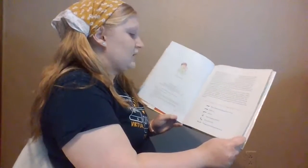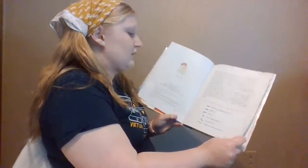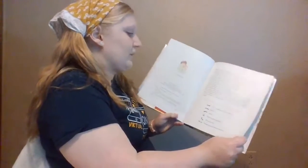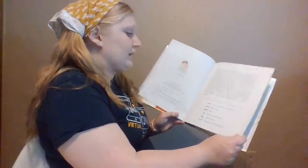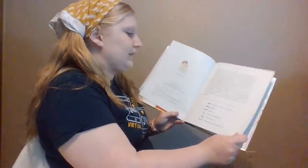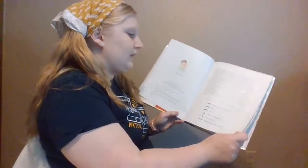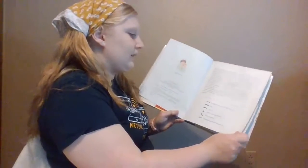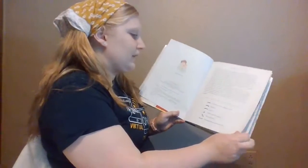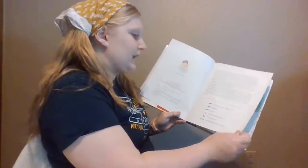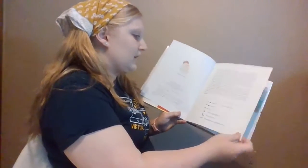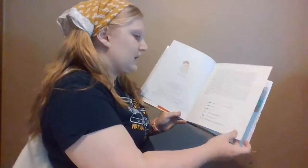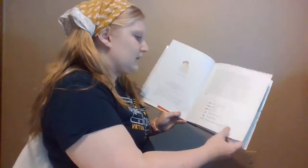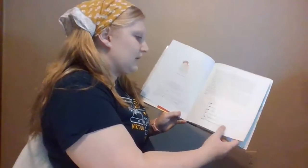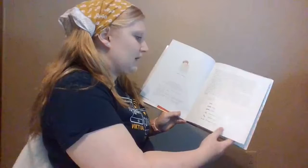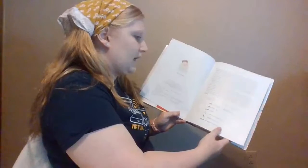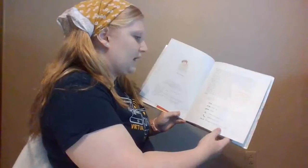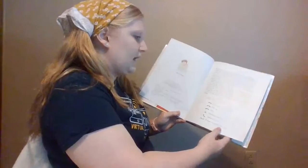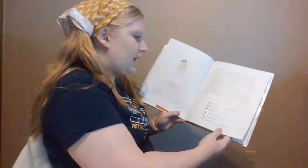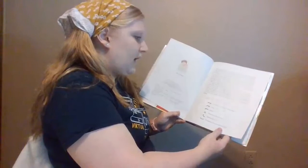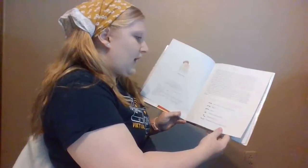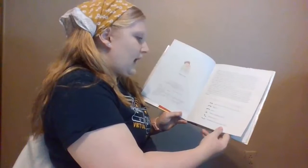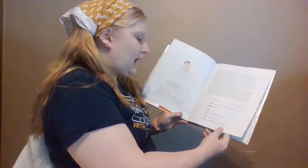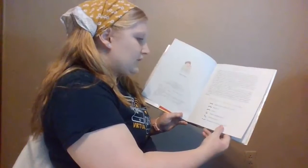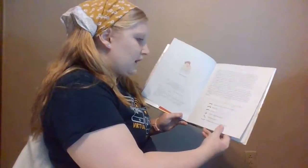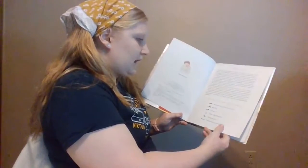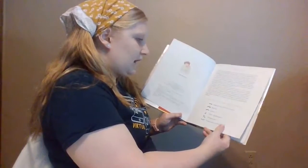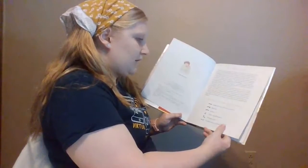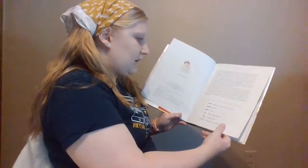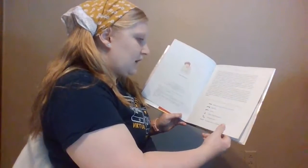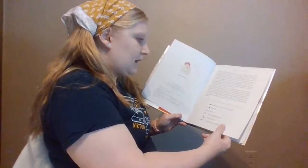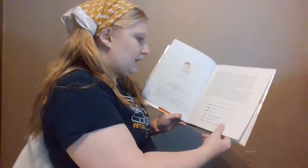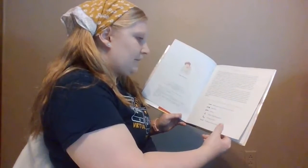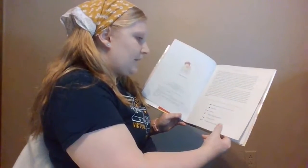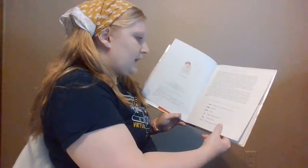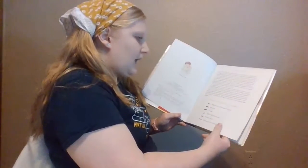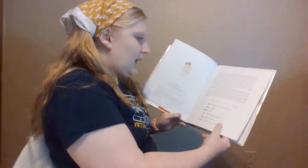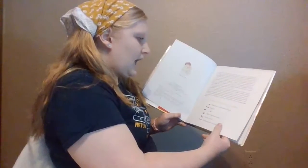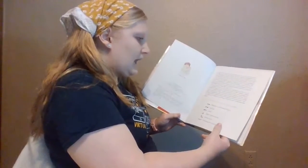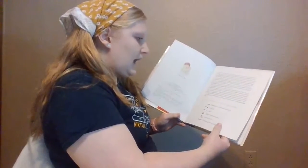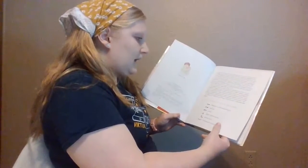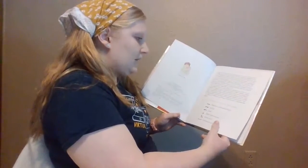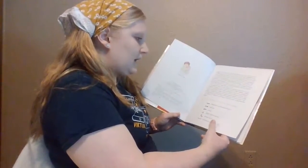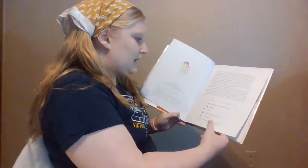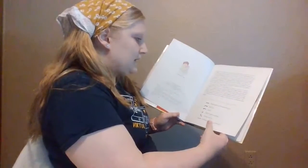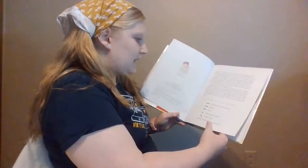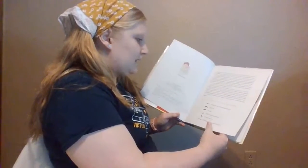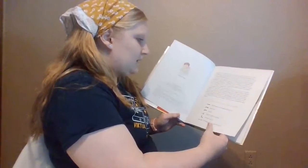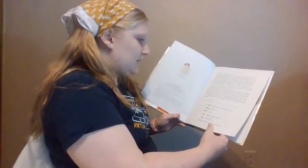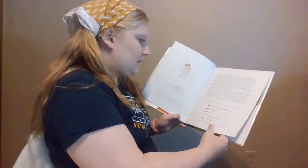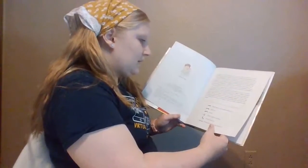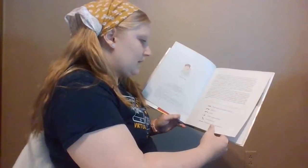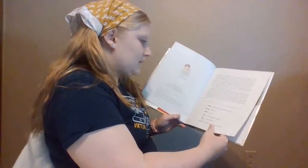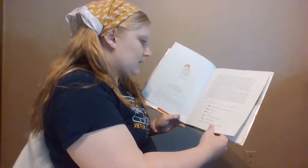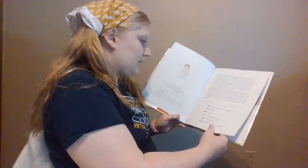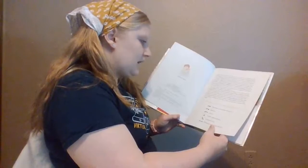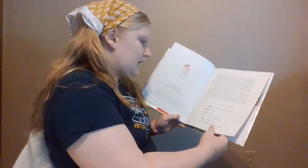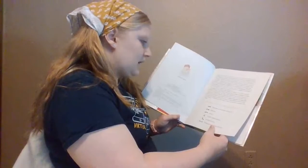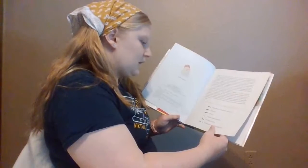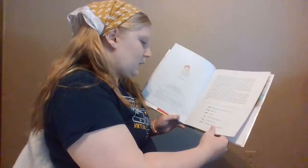JSH 47, for letting me use her letter and drawing of a dog. And I am indebted to Dorothy